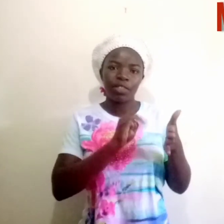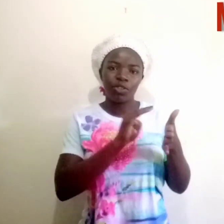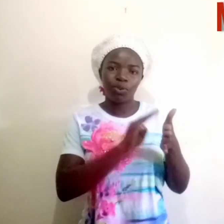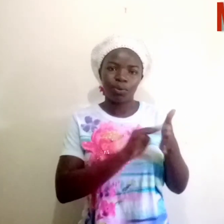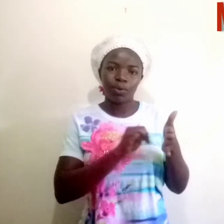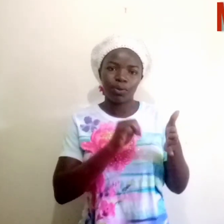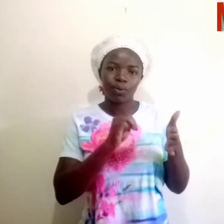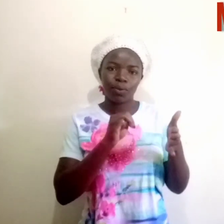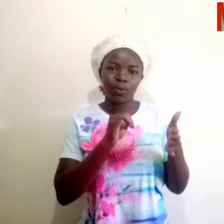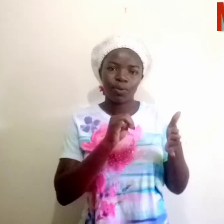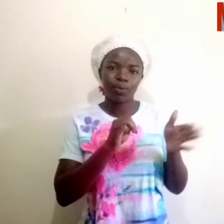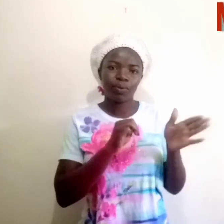Matthew,